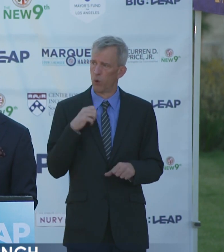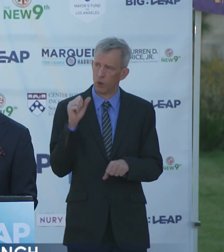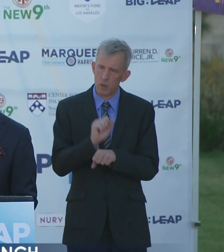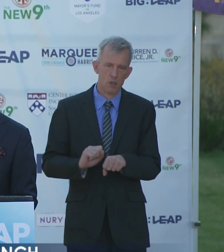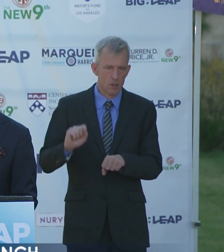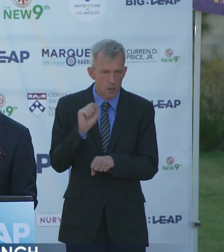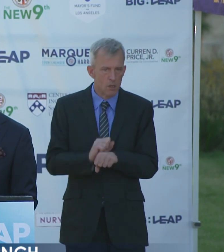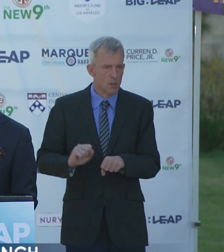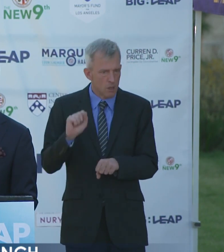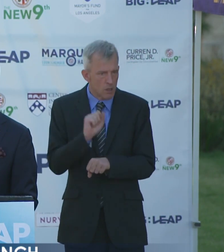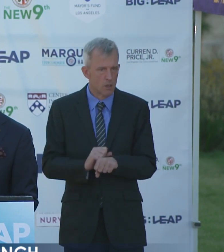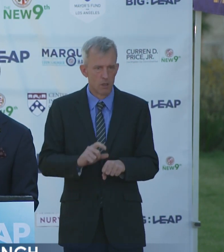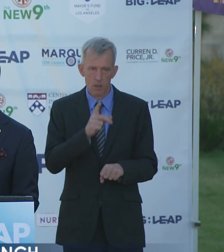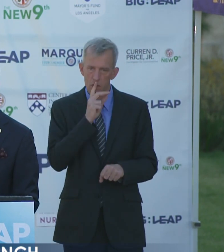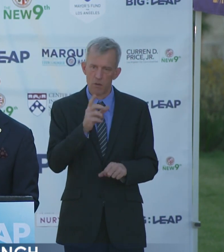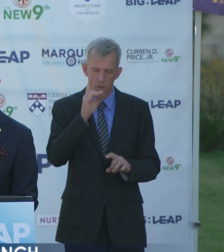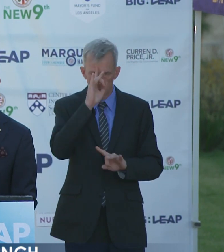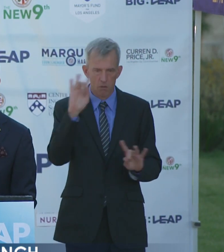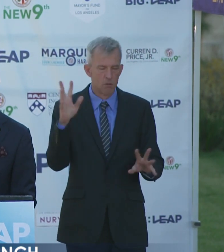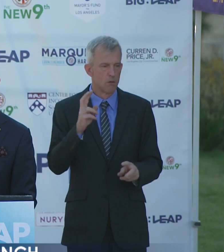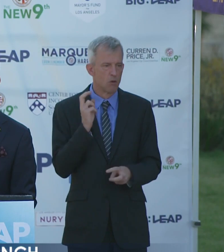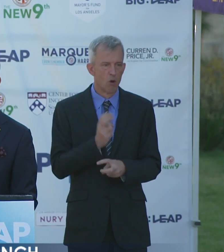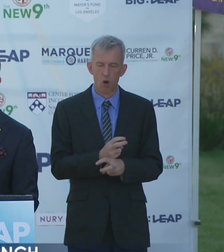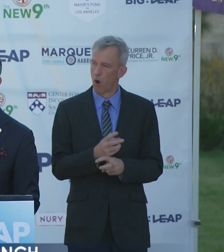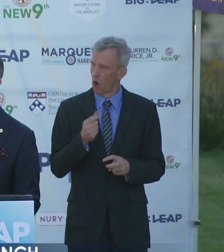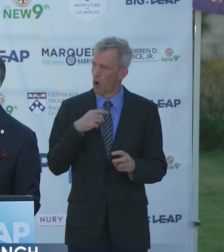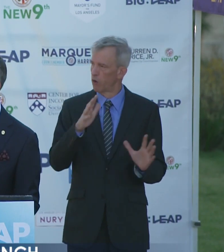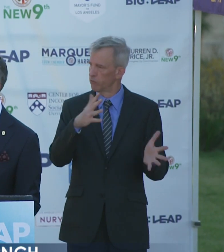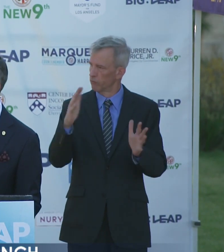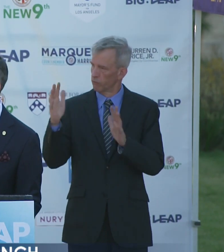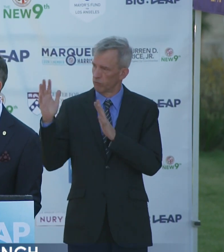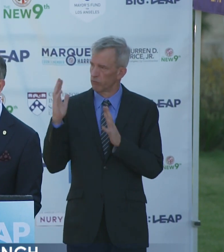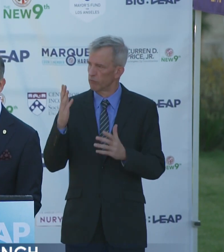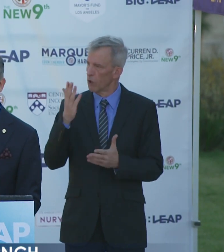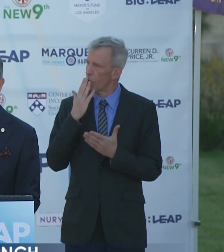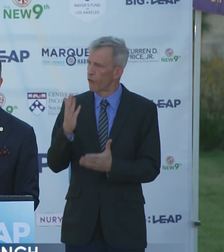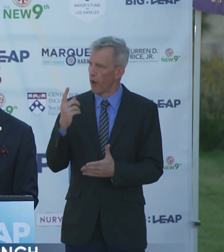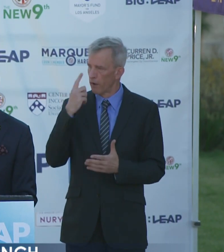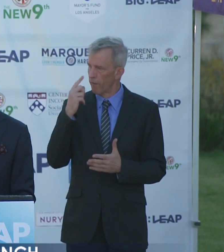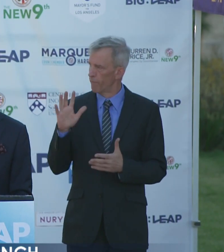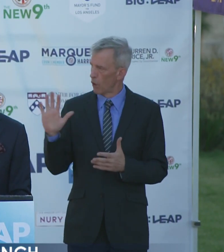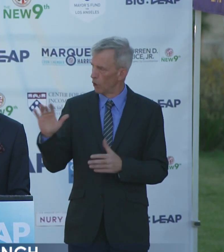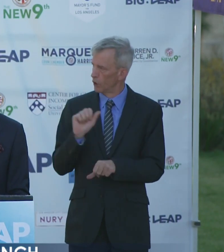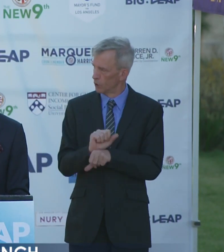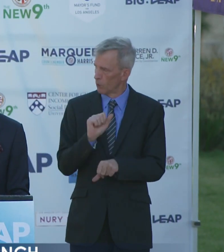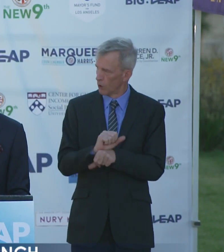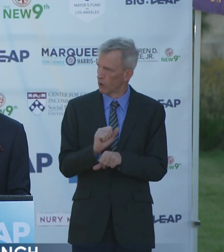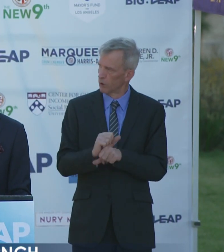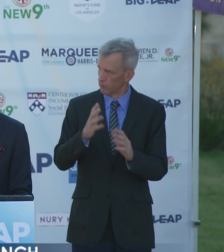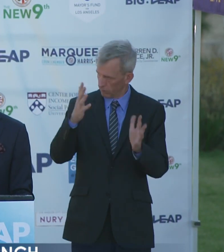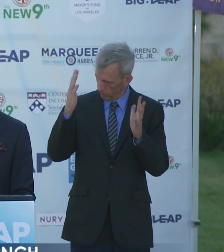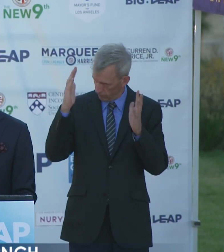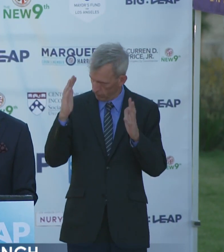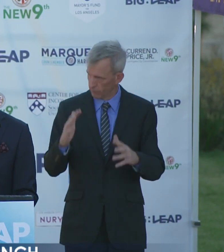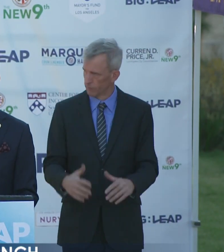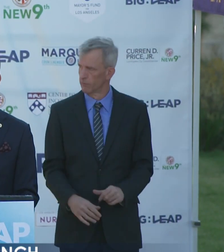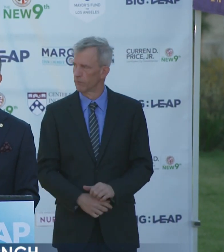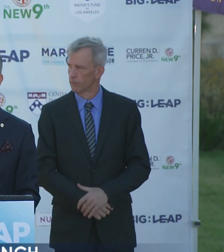the design of this and talked to folks around the country. Please give him a round of applause and thank him for the great work he has done to make this happen.